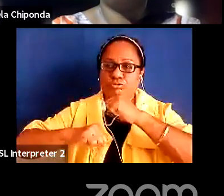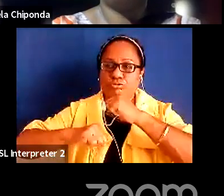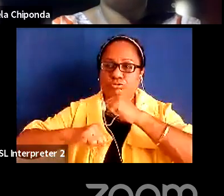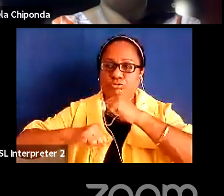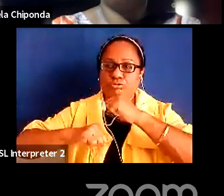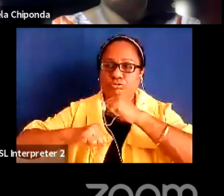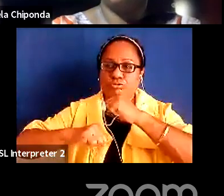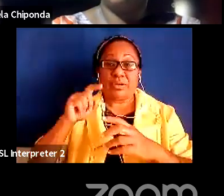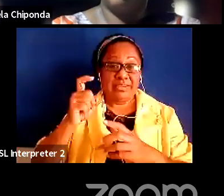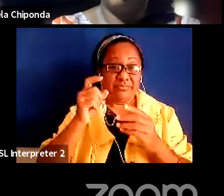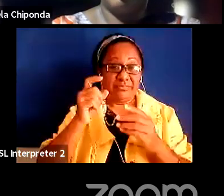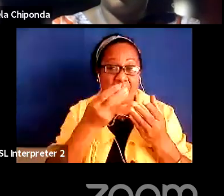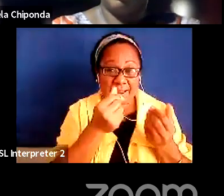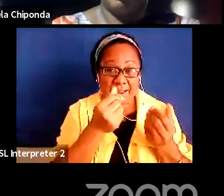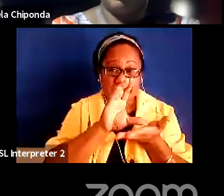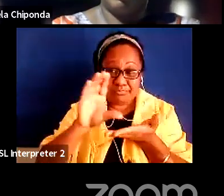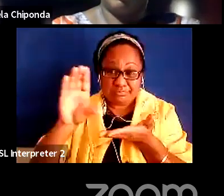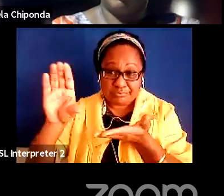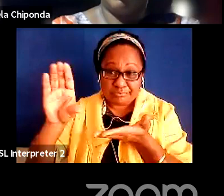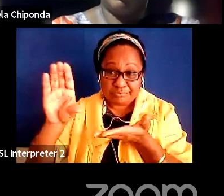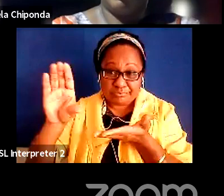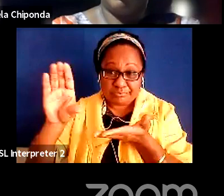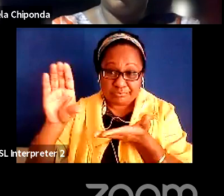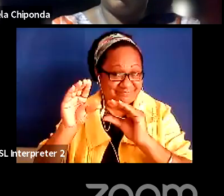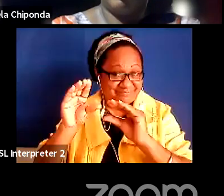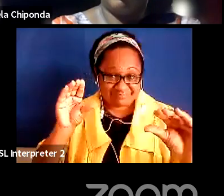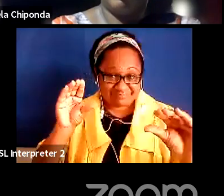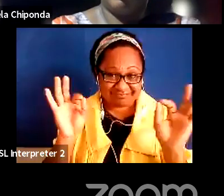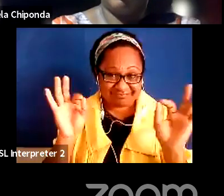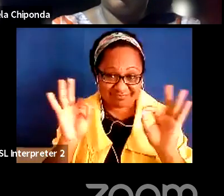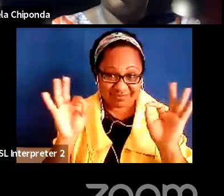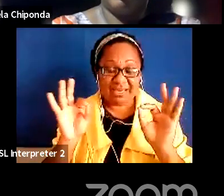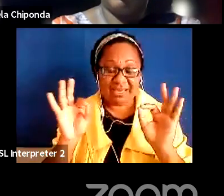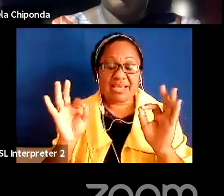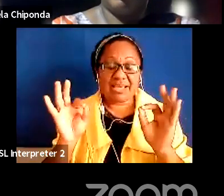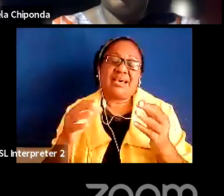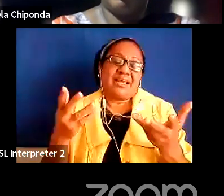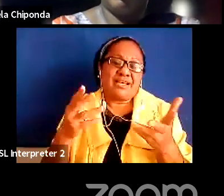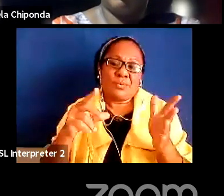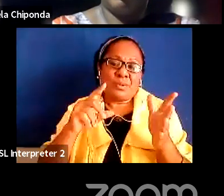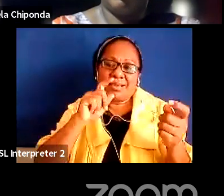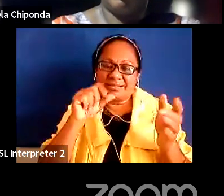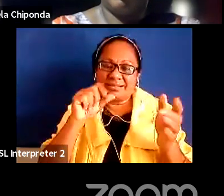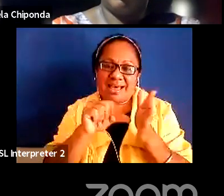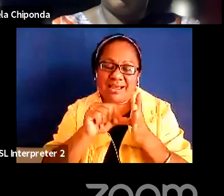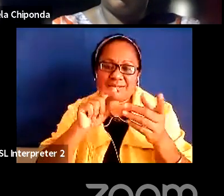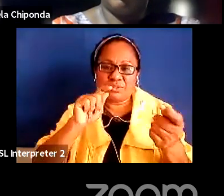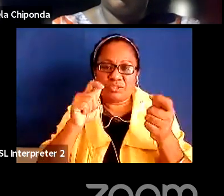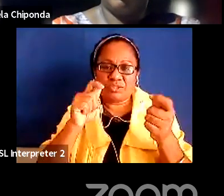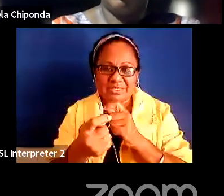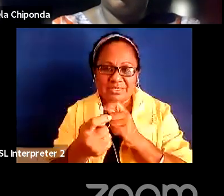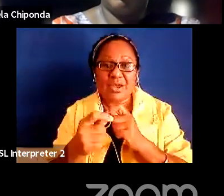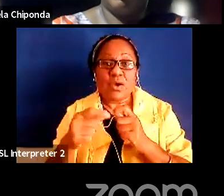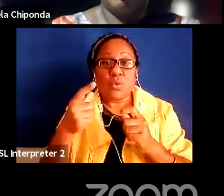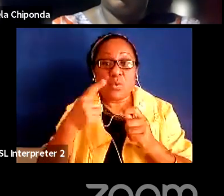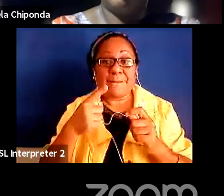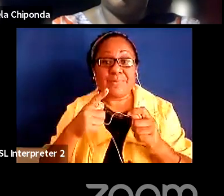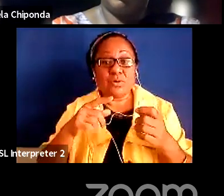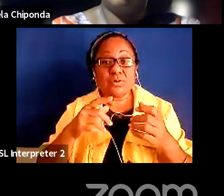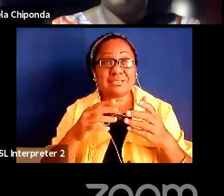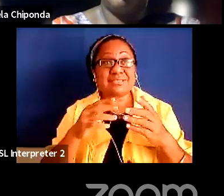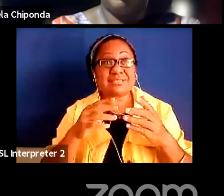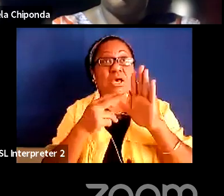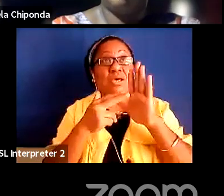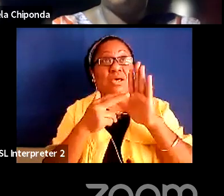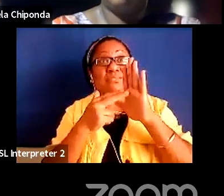within the elites of the global north and the elites of the global south. you know, tax havens have